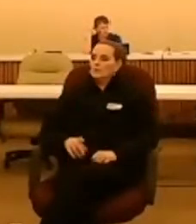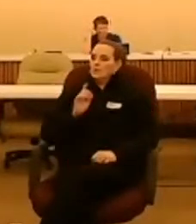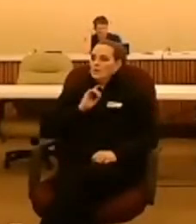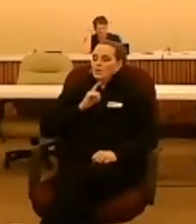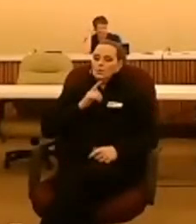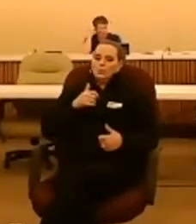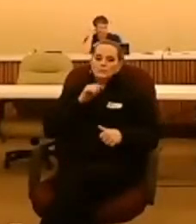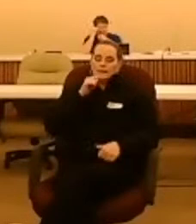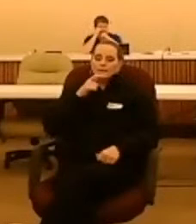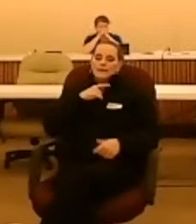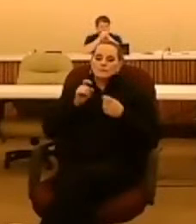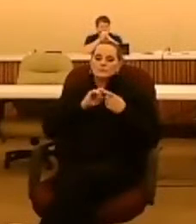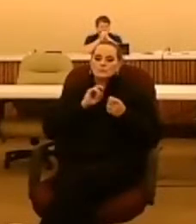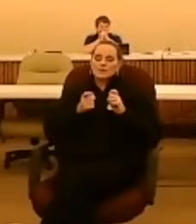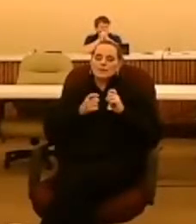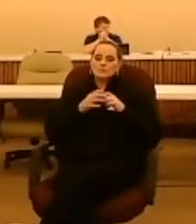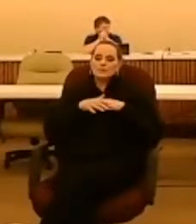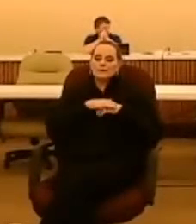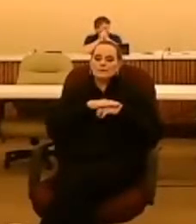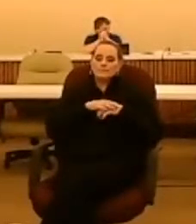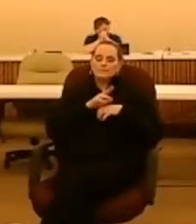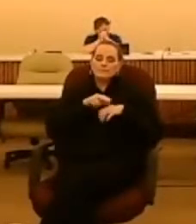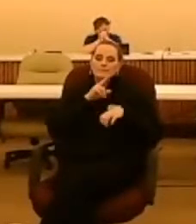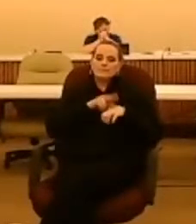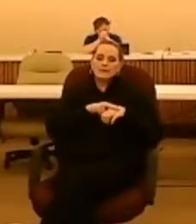natural topography. No, understood.